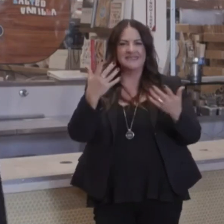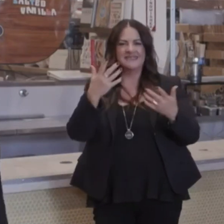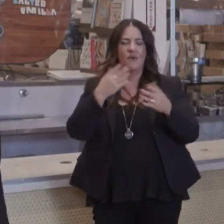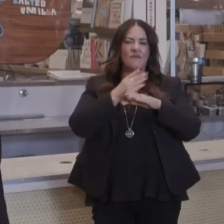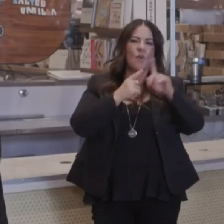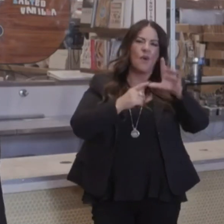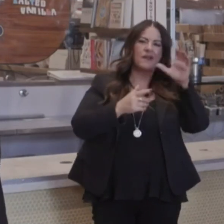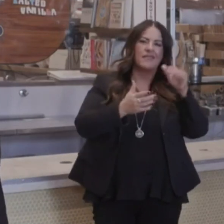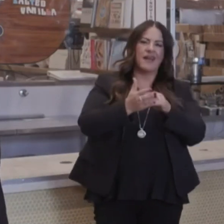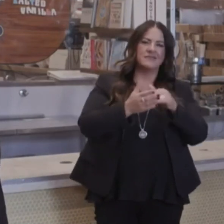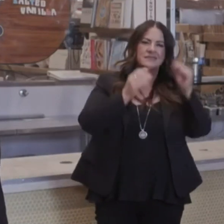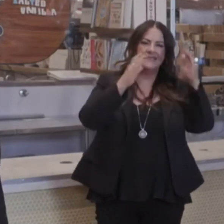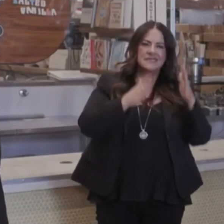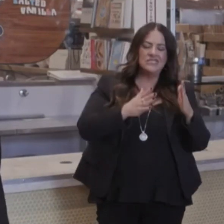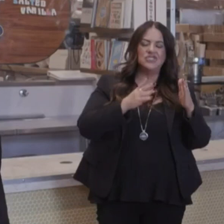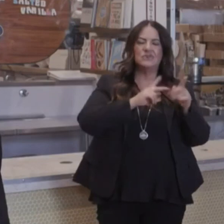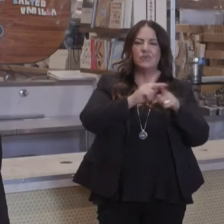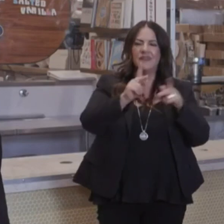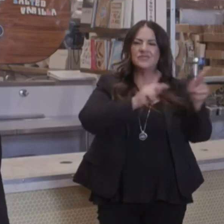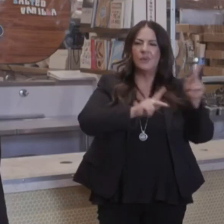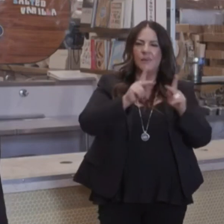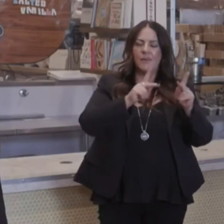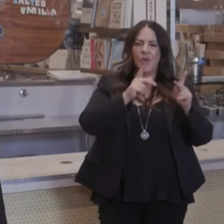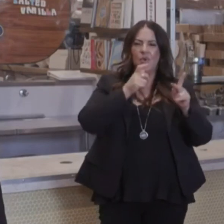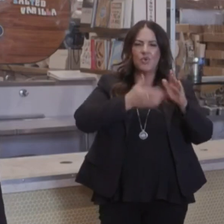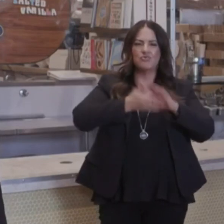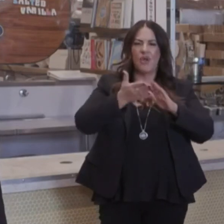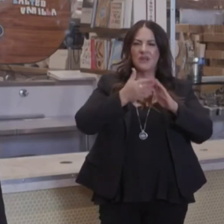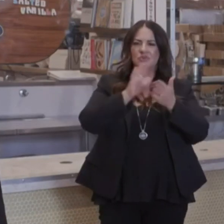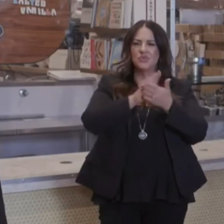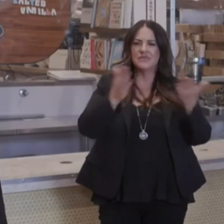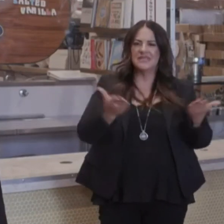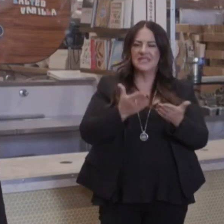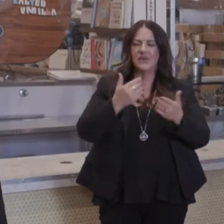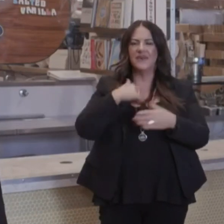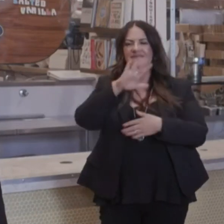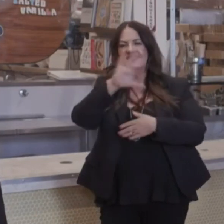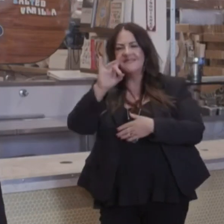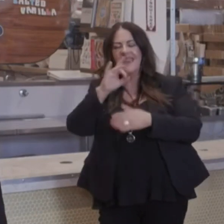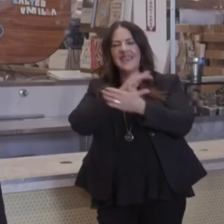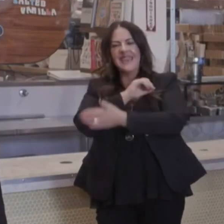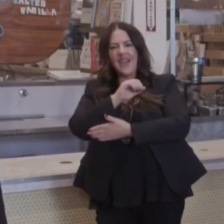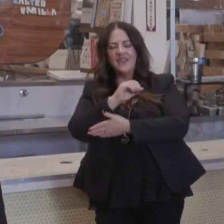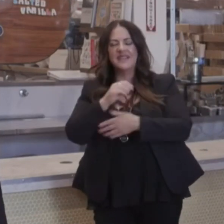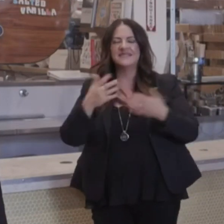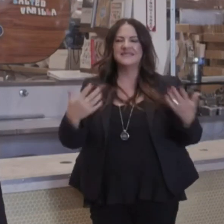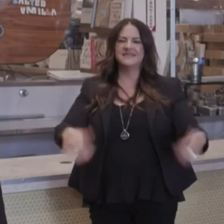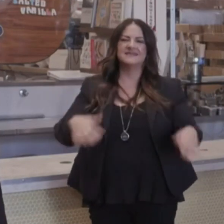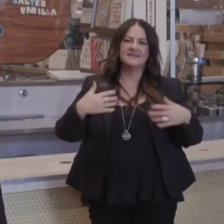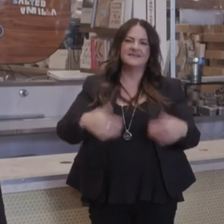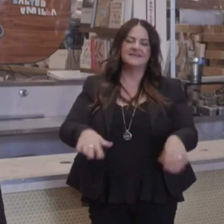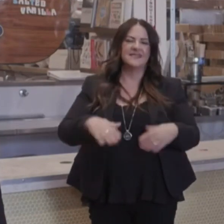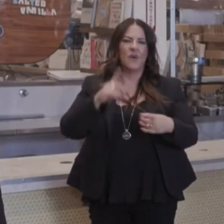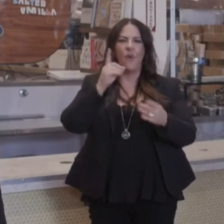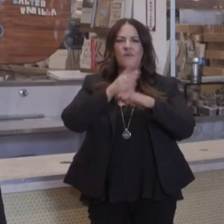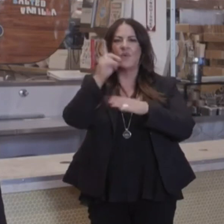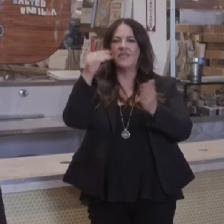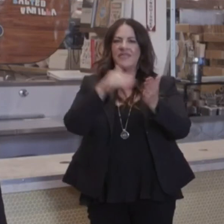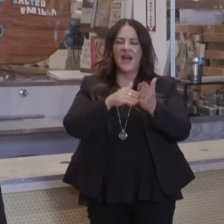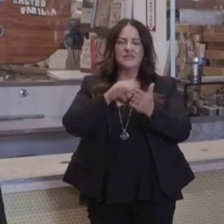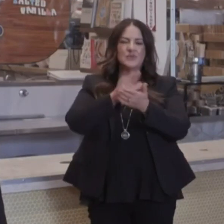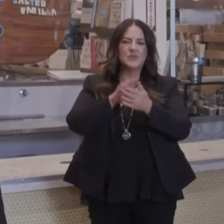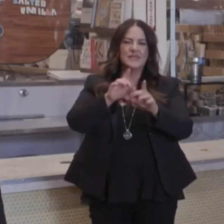professionals that make these schools really work. 58 counties, 470 cities, 1,050+ school districts,